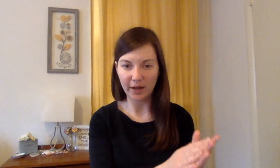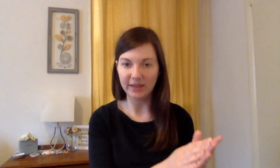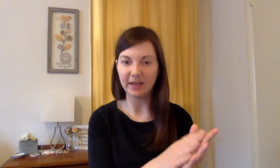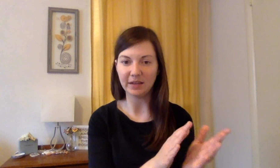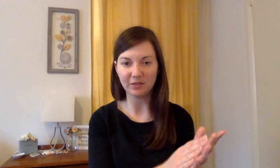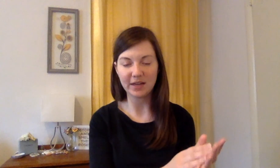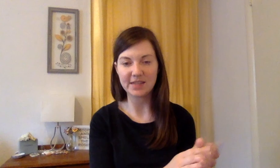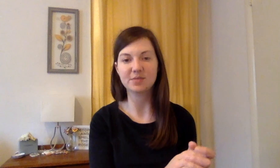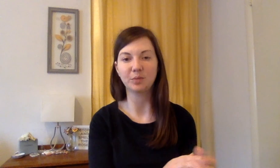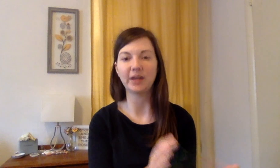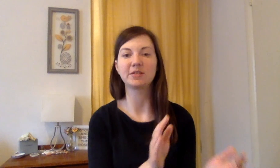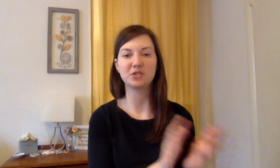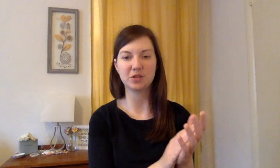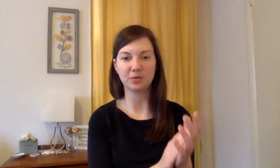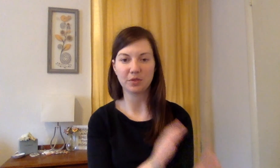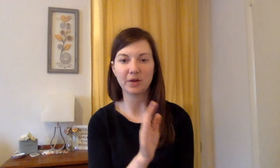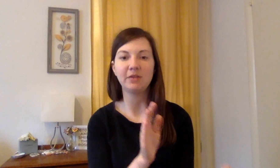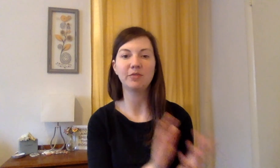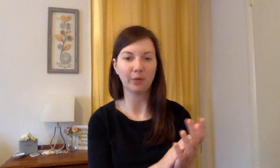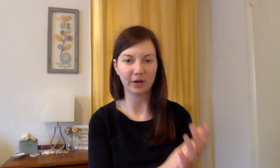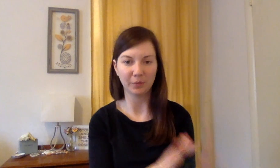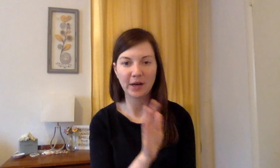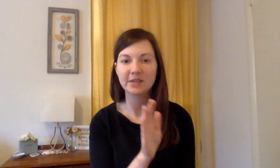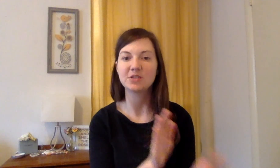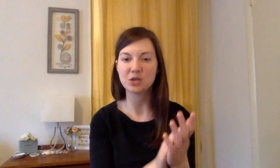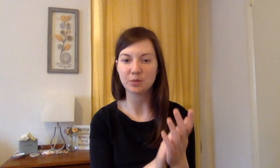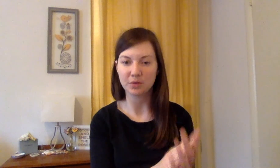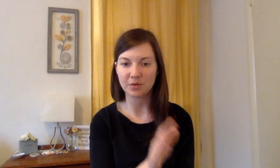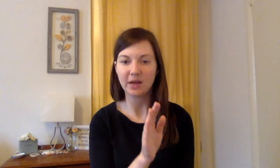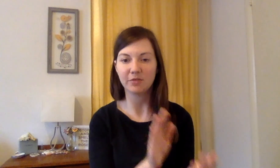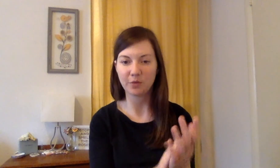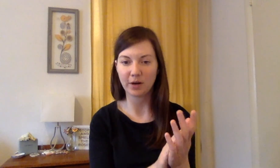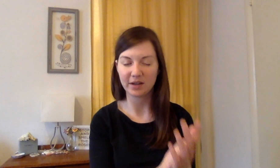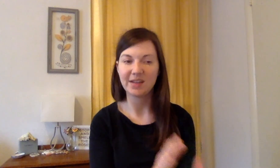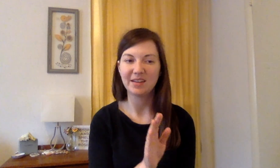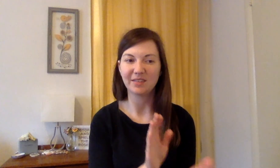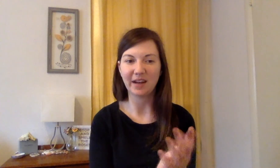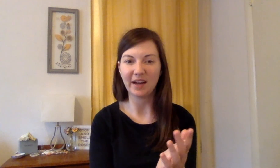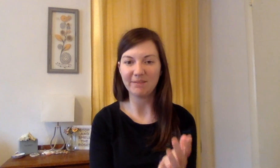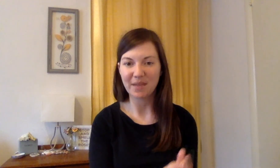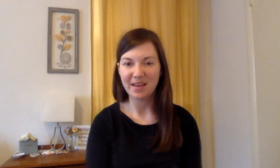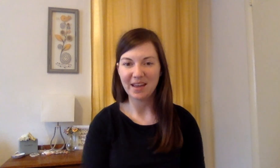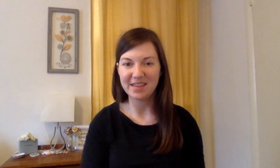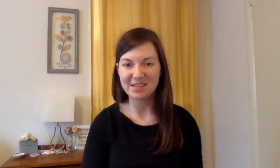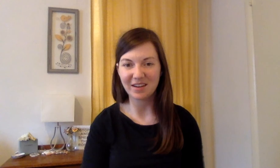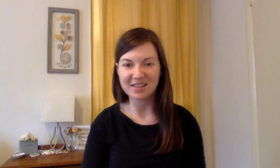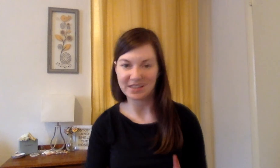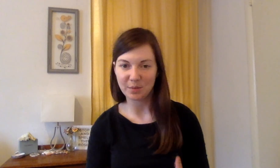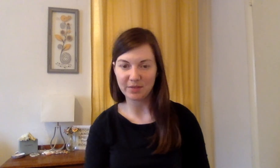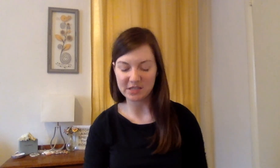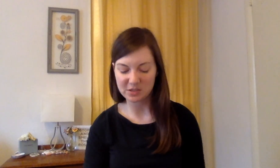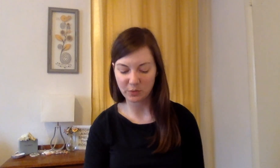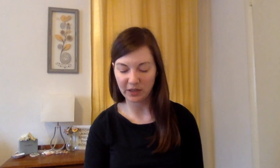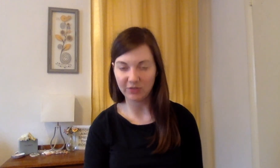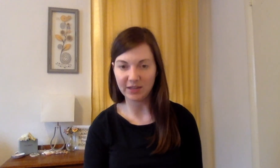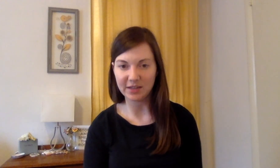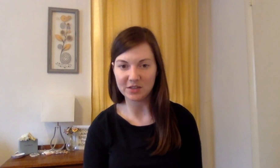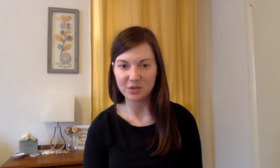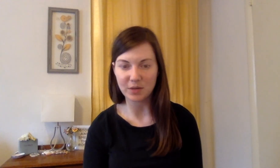and 3. It's 1, 2, 3, 4. 1, 2, 3, 4. Okay, and this song has a little bit of a swing feel to it